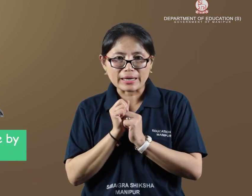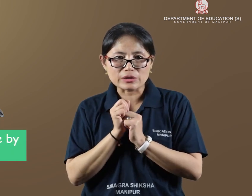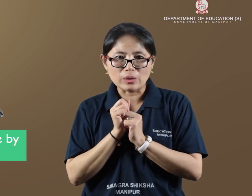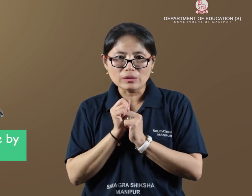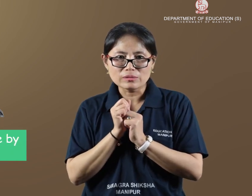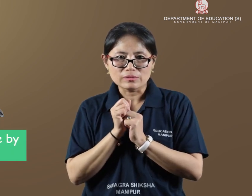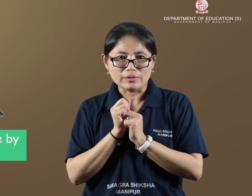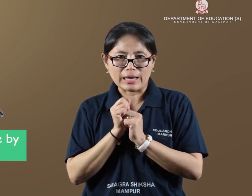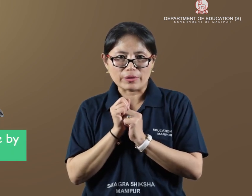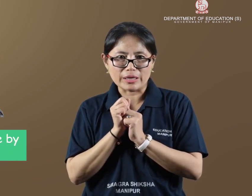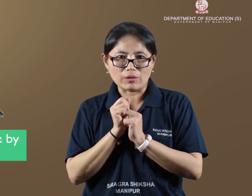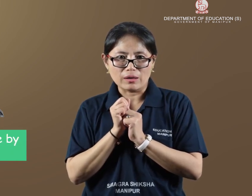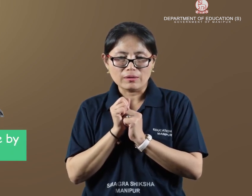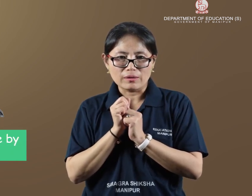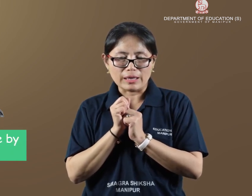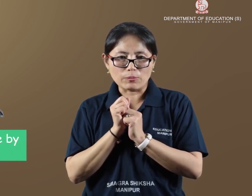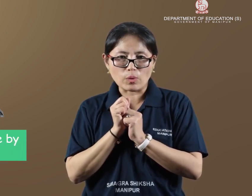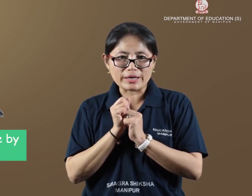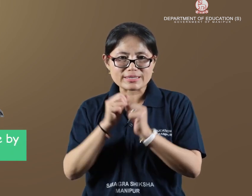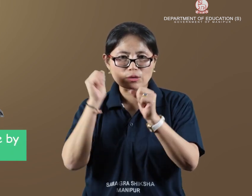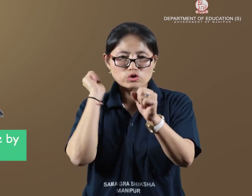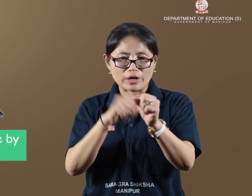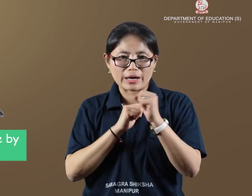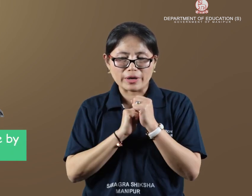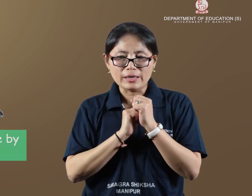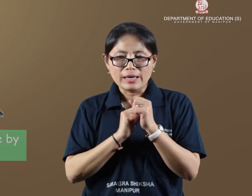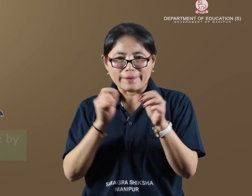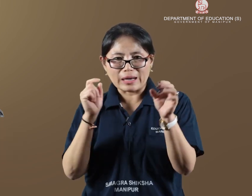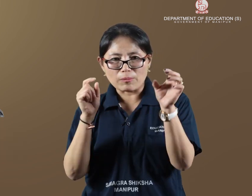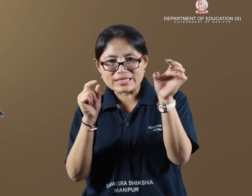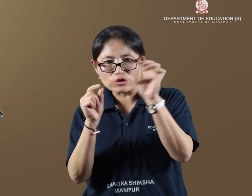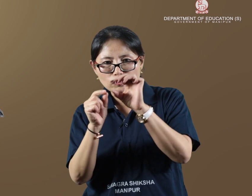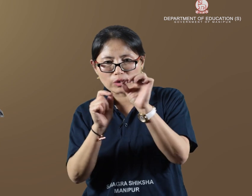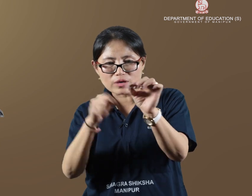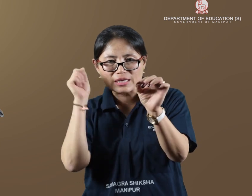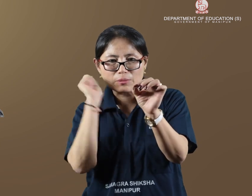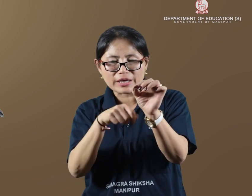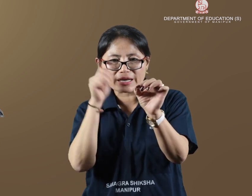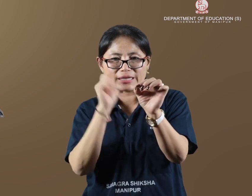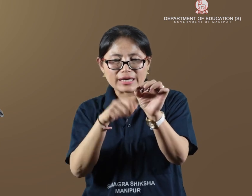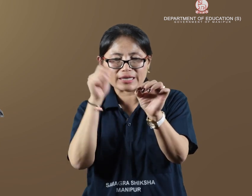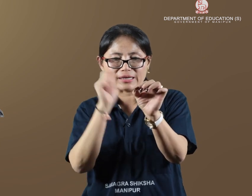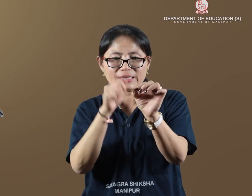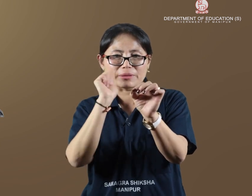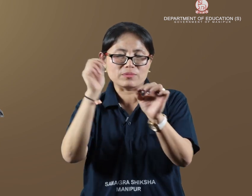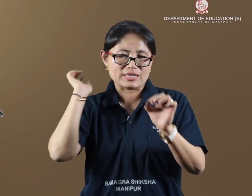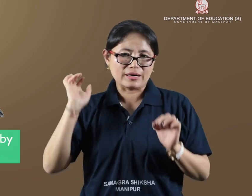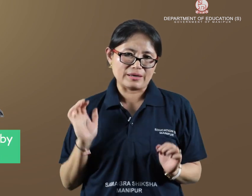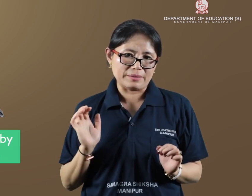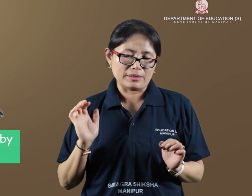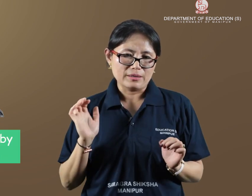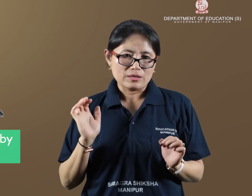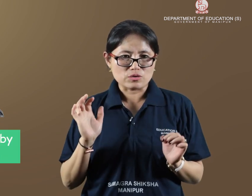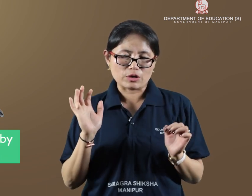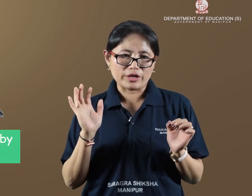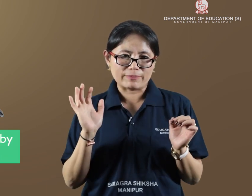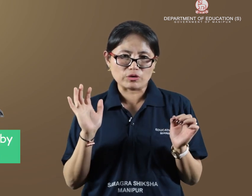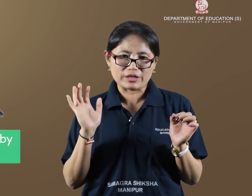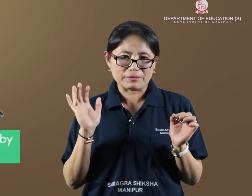yagadro yaroine ko yam wani sango so yaro now machin tum madu onsa lamu yai radi kitang tab chang rani ba so se khoi nyam tu thing no po